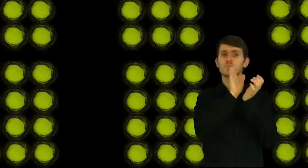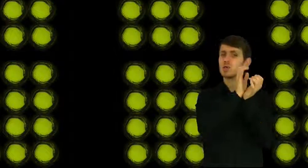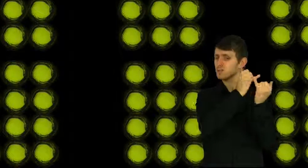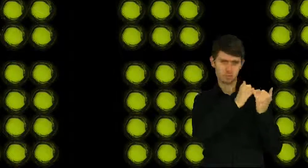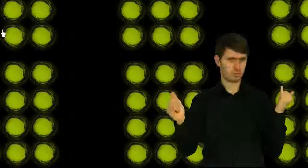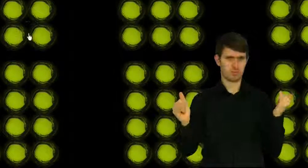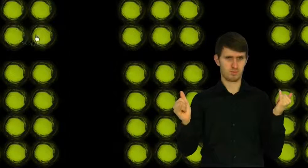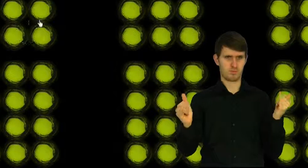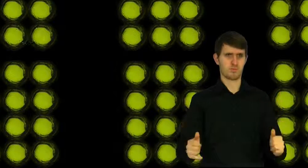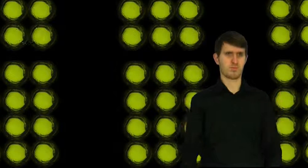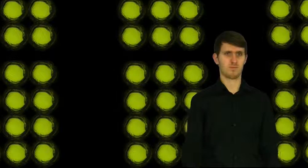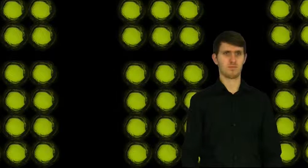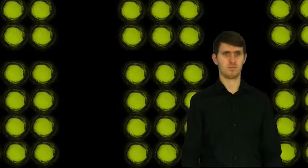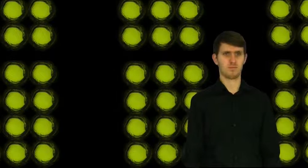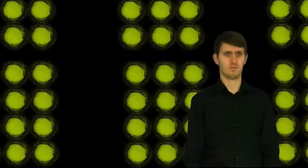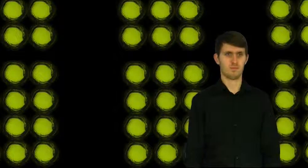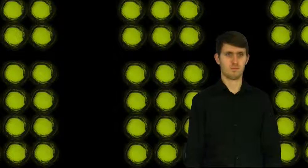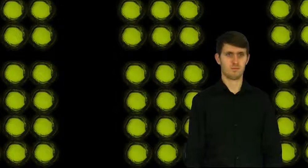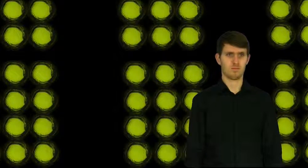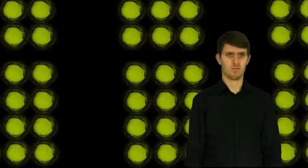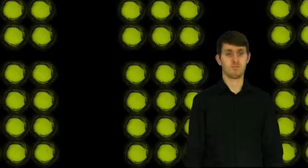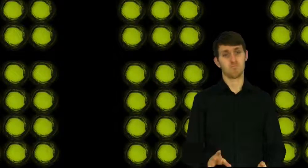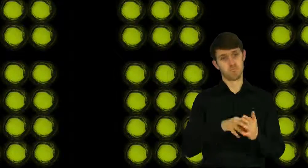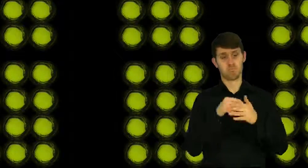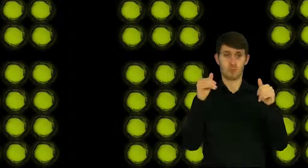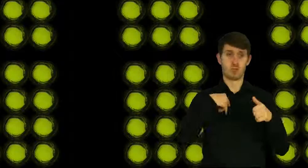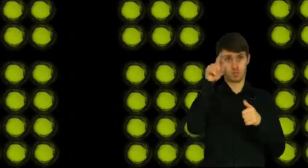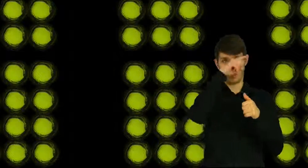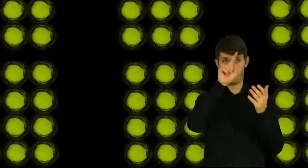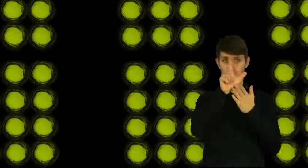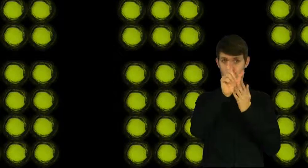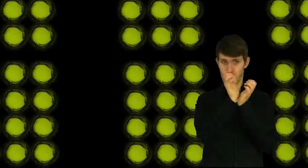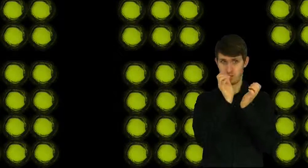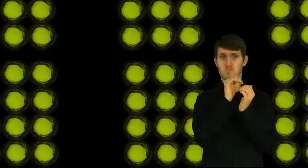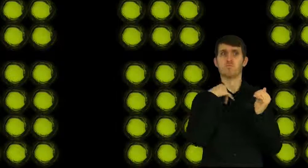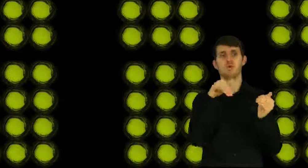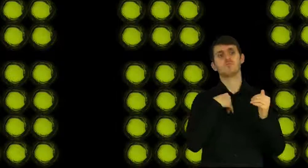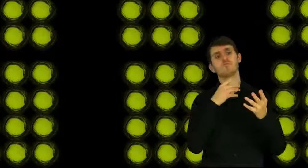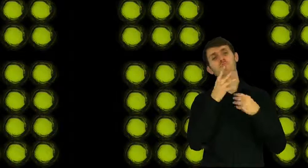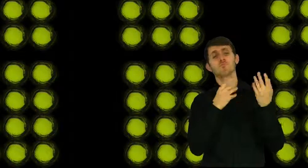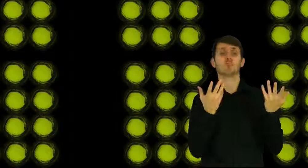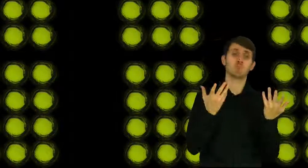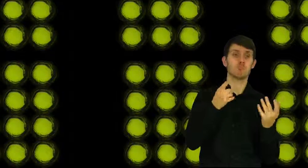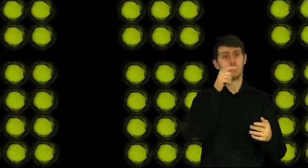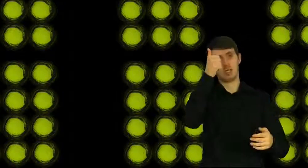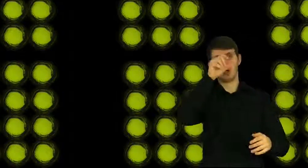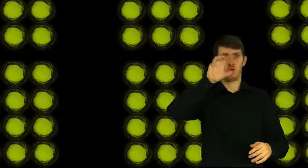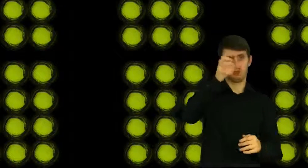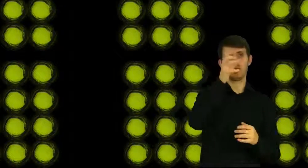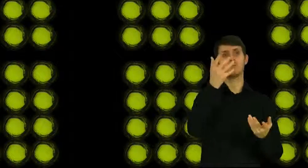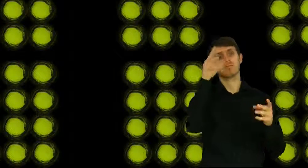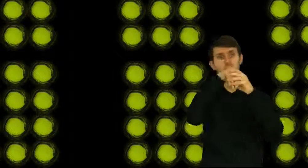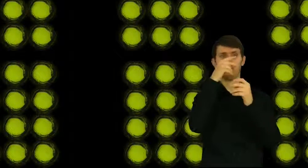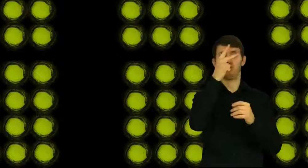dividing these 12 balls into different numbers of groups. So for example, I could view these 12 balls as